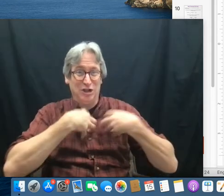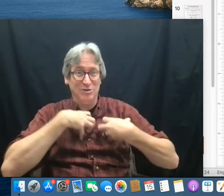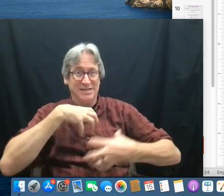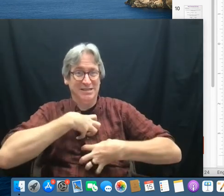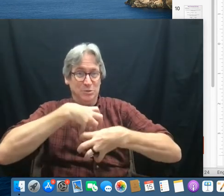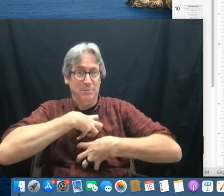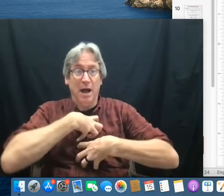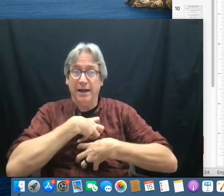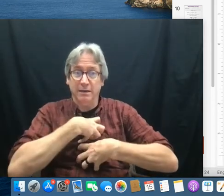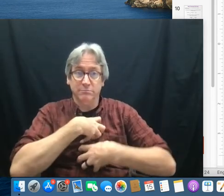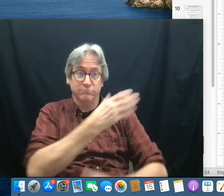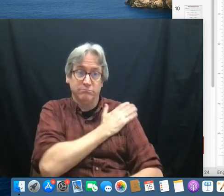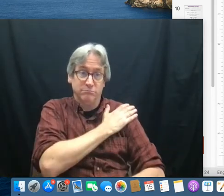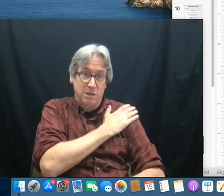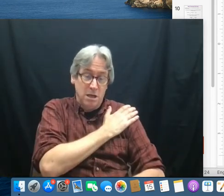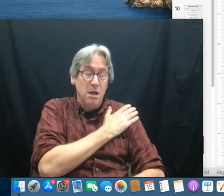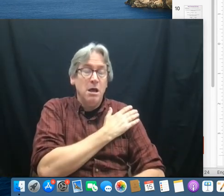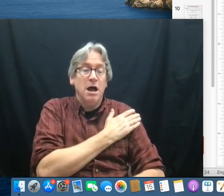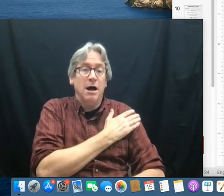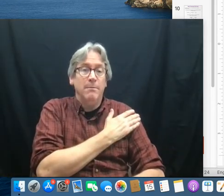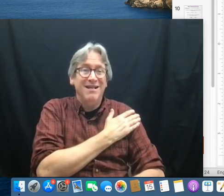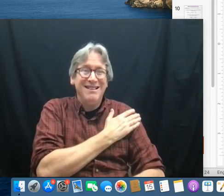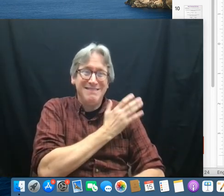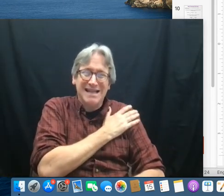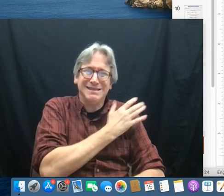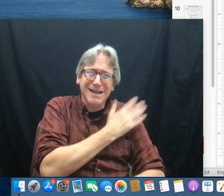sign for debate.